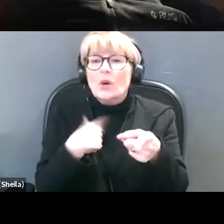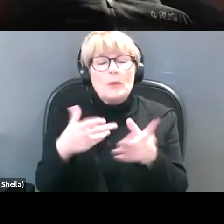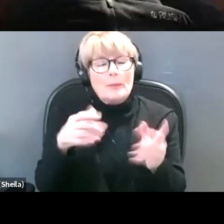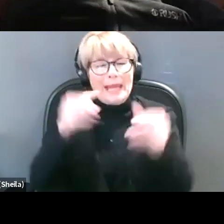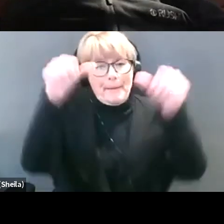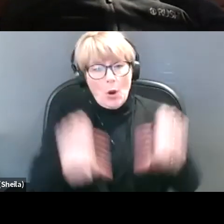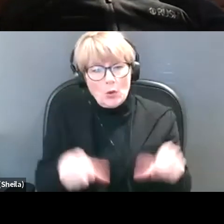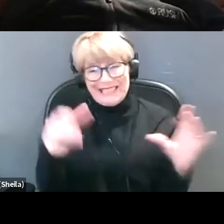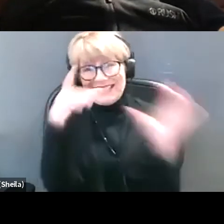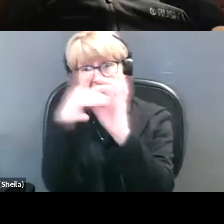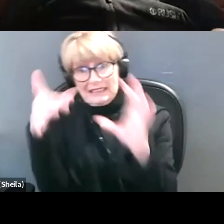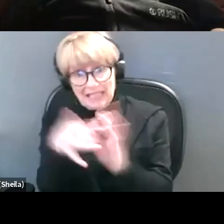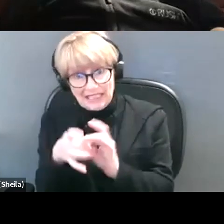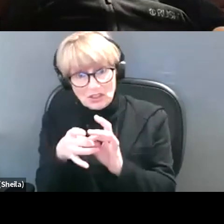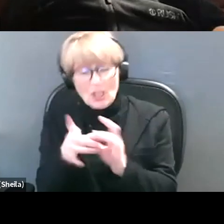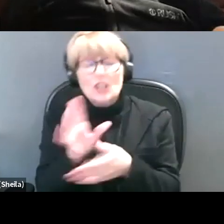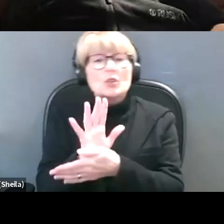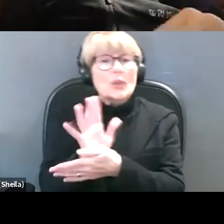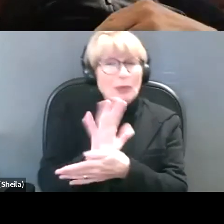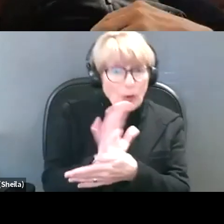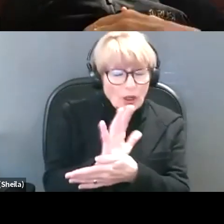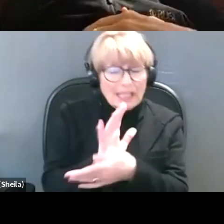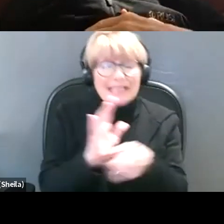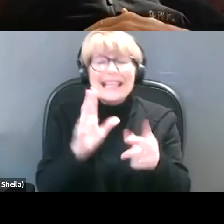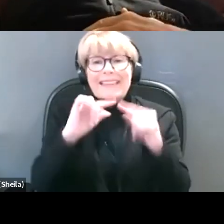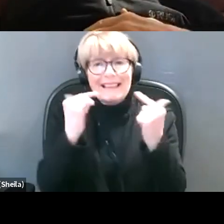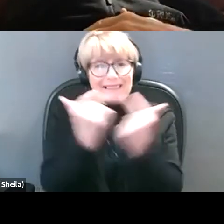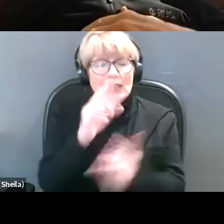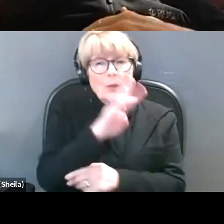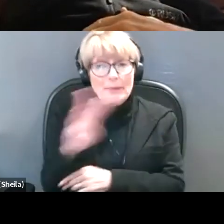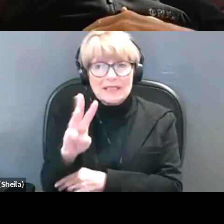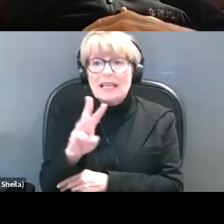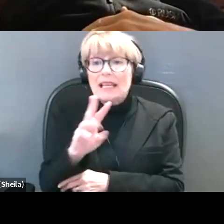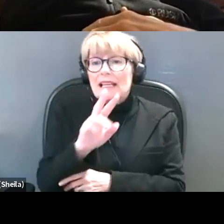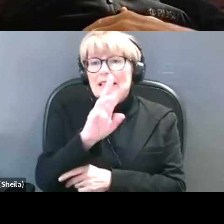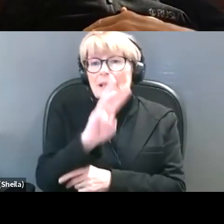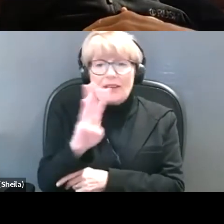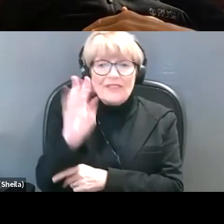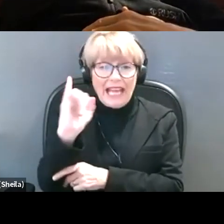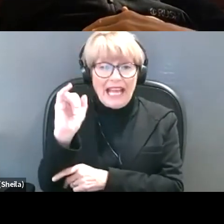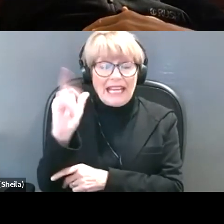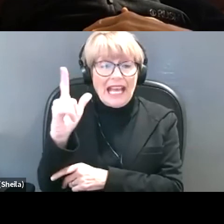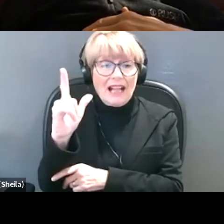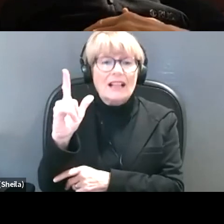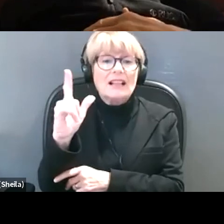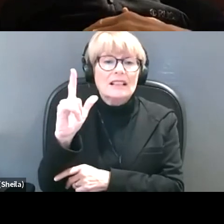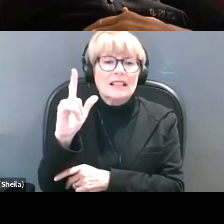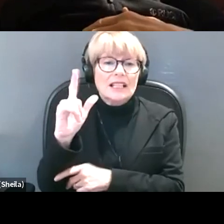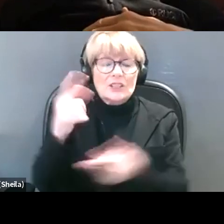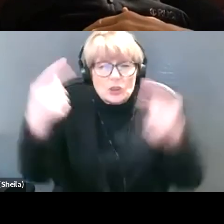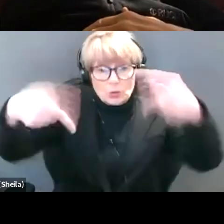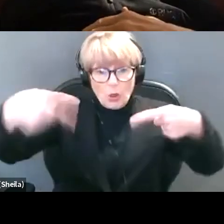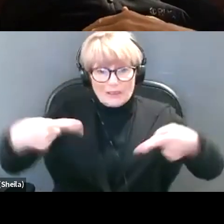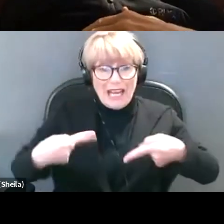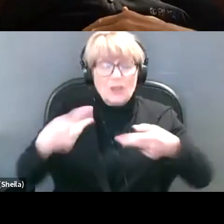supplemental resources on the League website. Go to LWVIL.org, scroll down to Issues Briefing, and